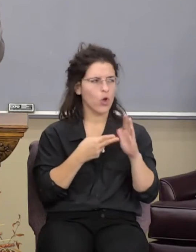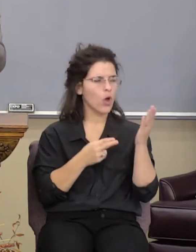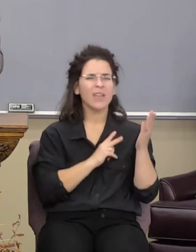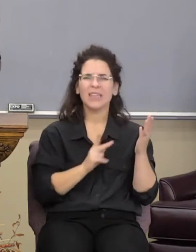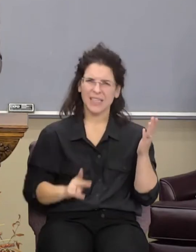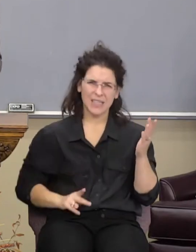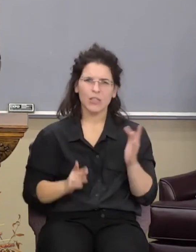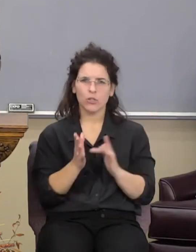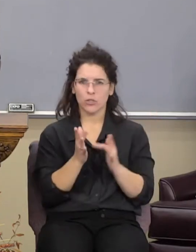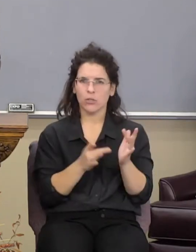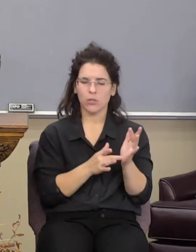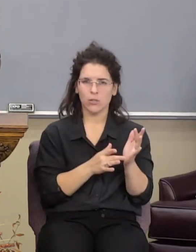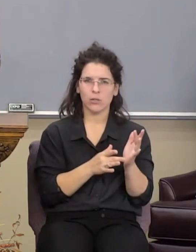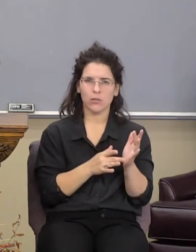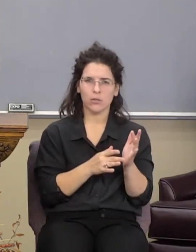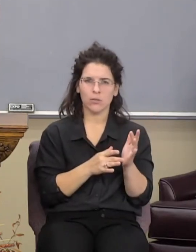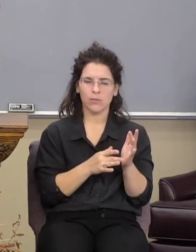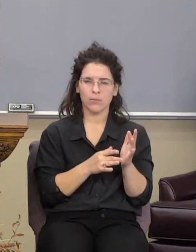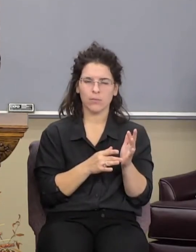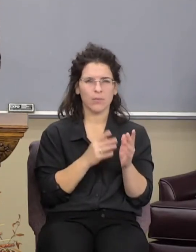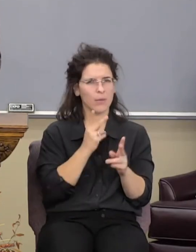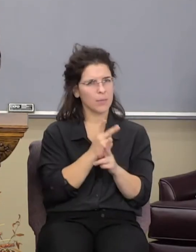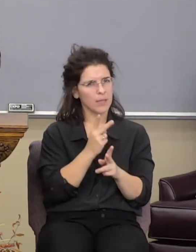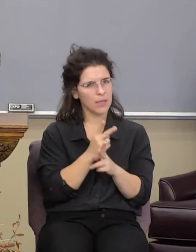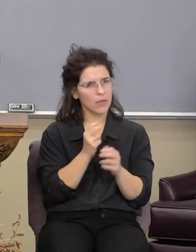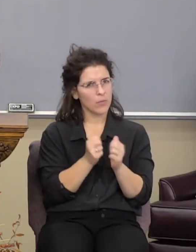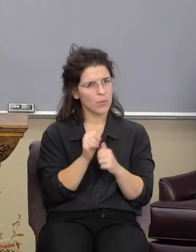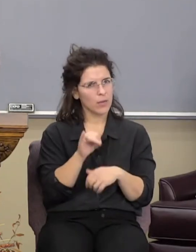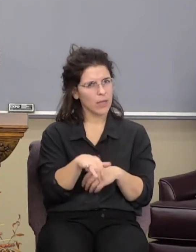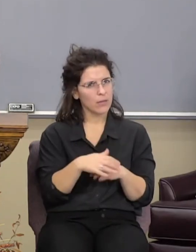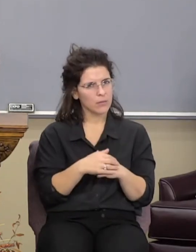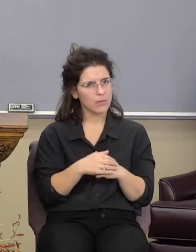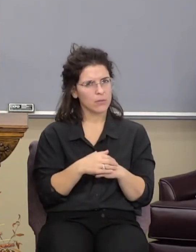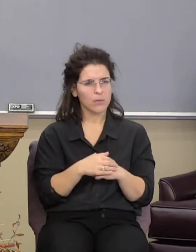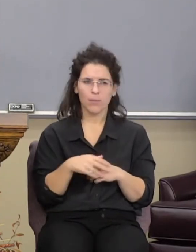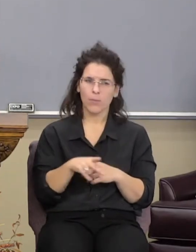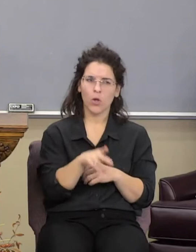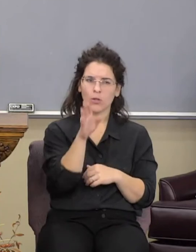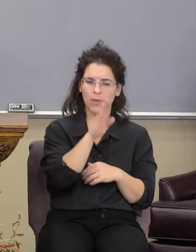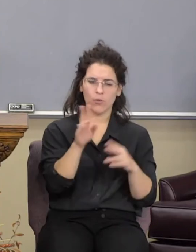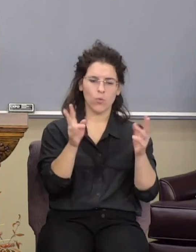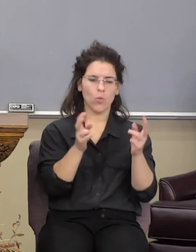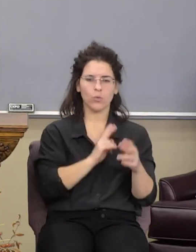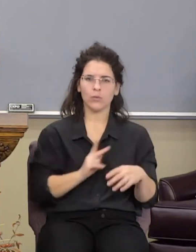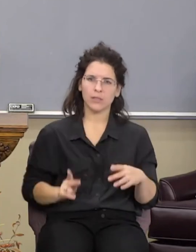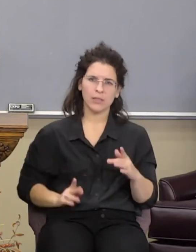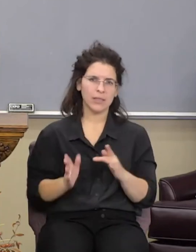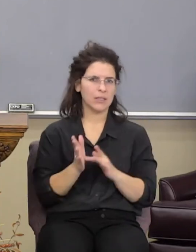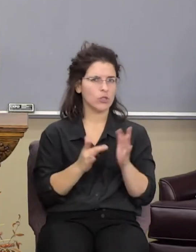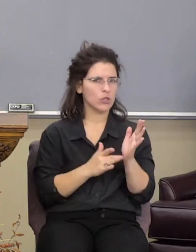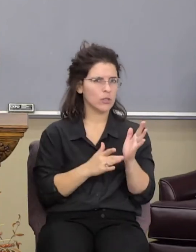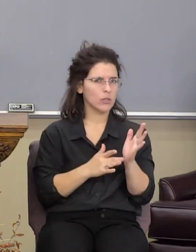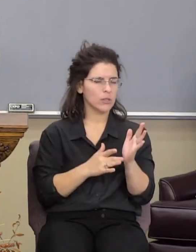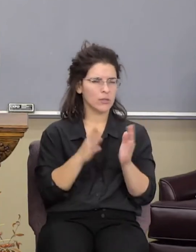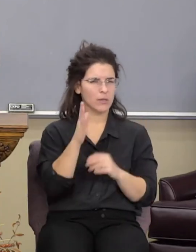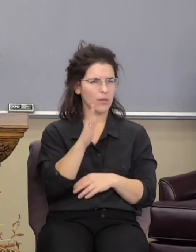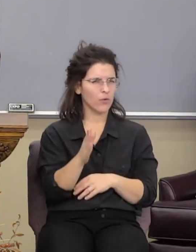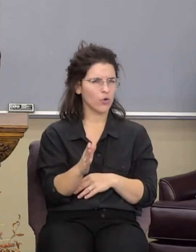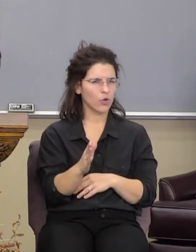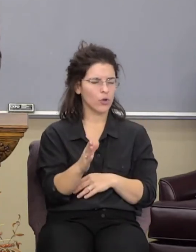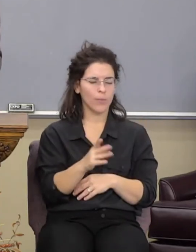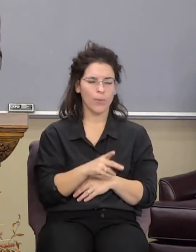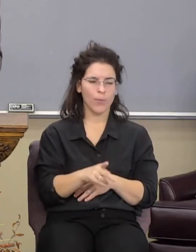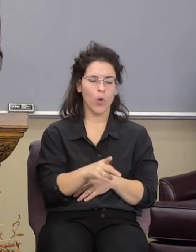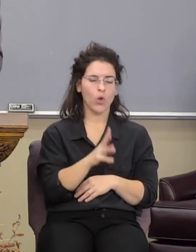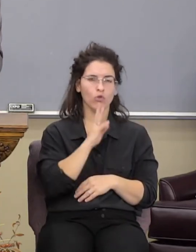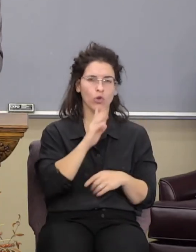say King Jesus. Be careful with that. Paul never calls him, quote, King Jesus. But when Paul does refer